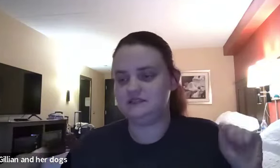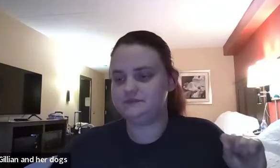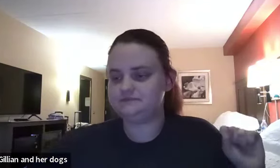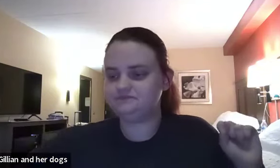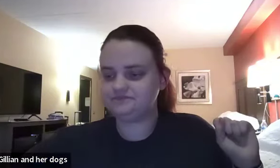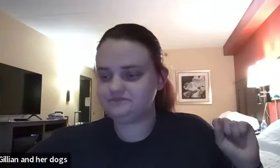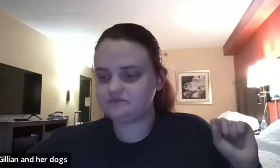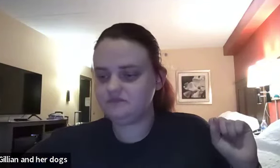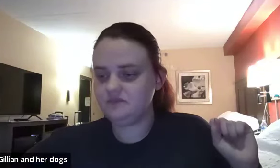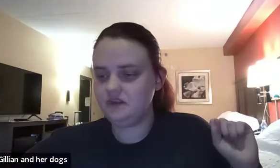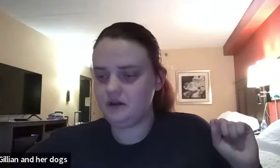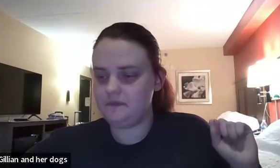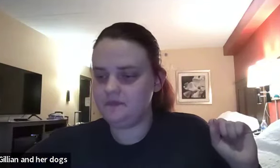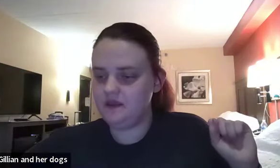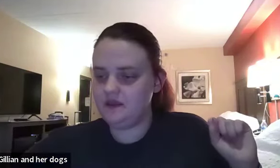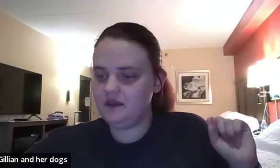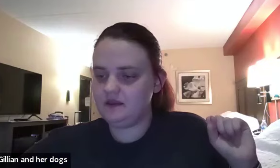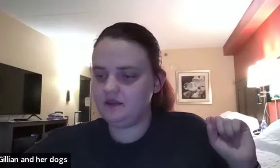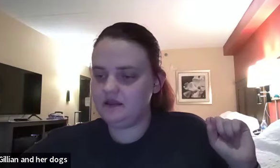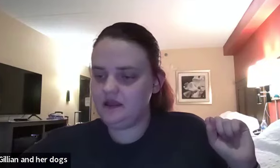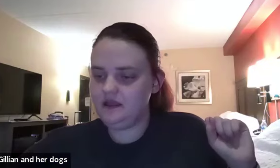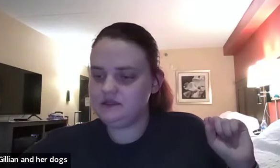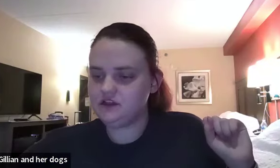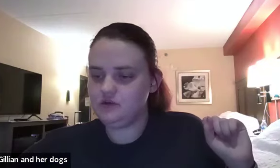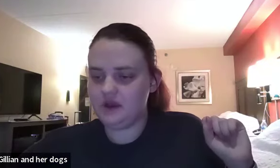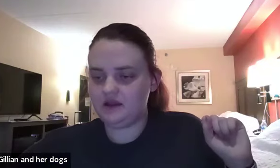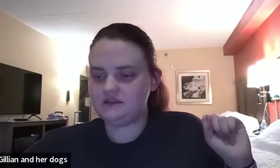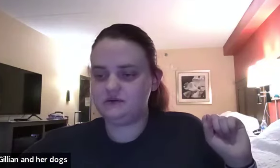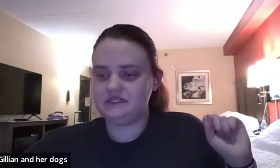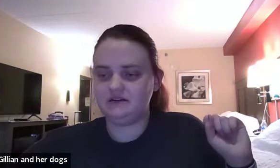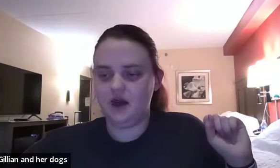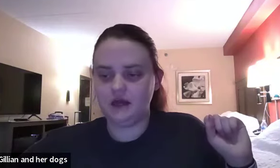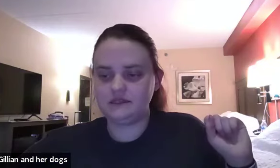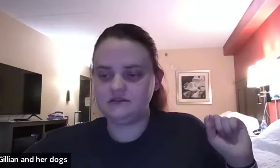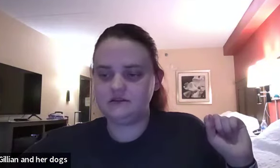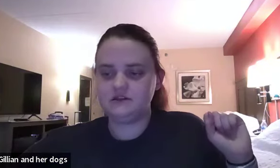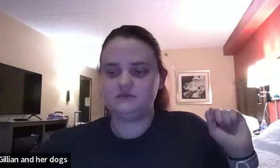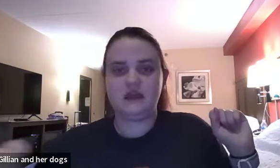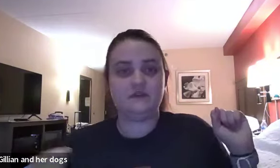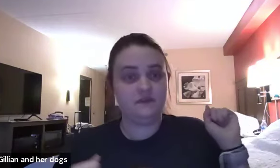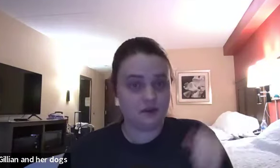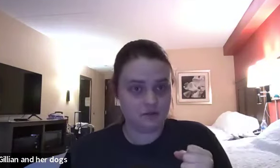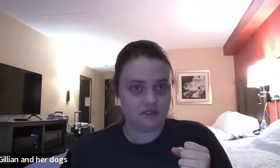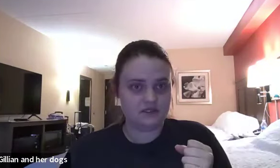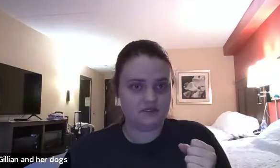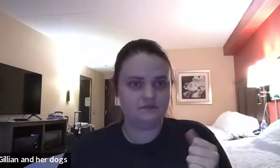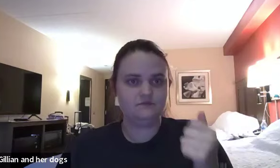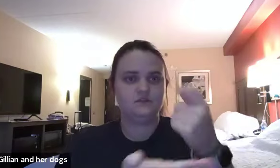cities. Okay, let's go back because I know we did a lot. So we had therapist, which